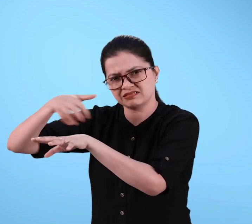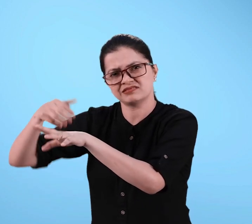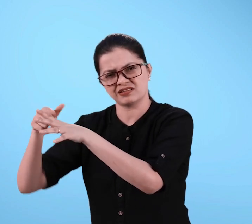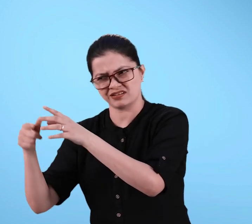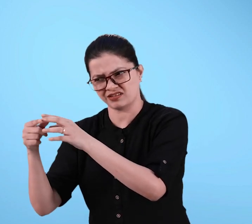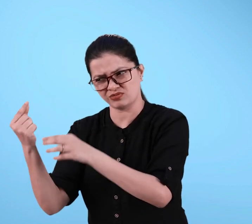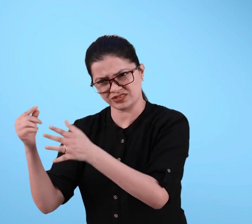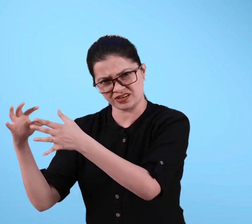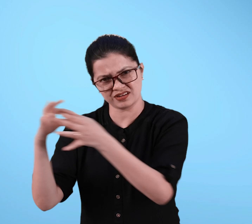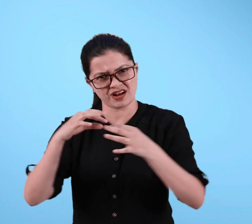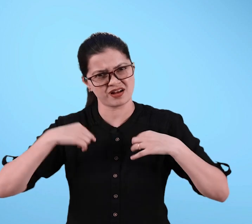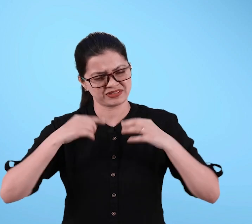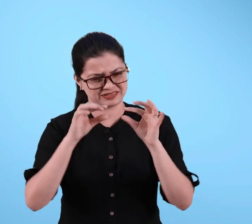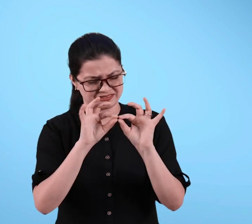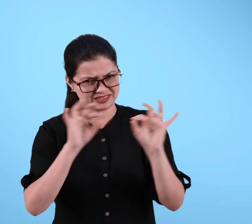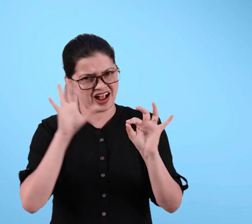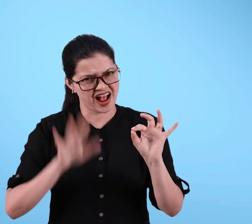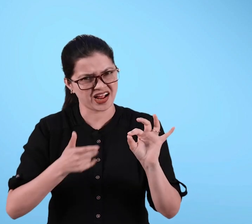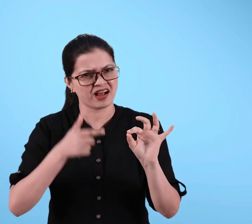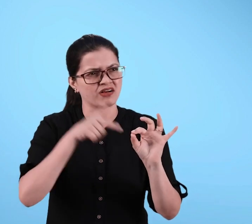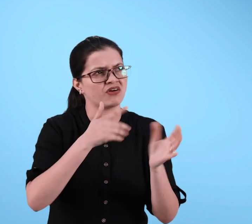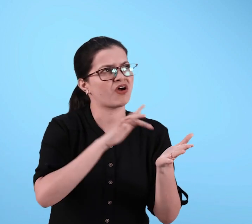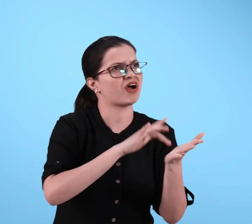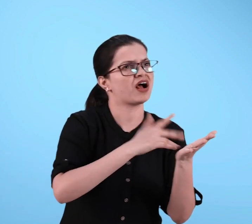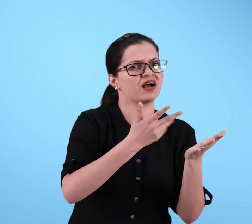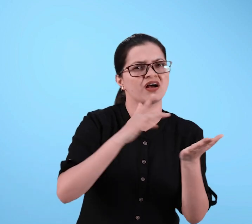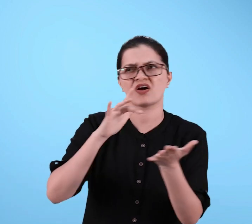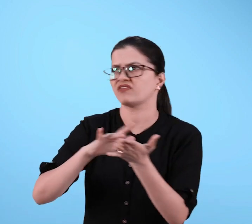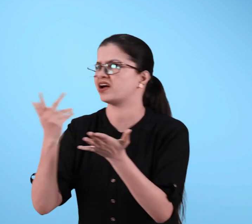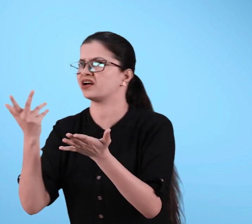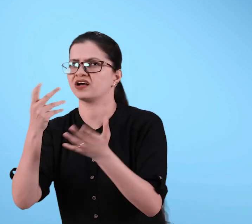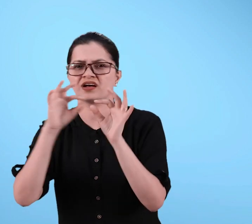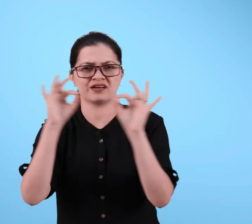machines. covering of coconut. What are these fibers normally used for?